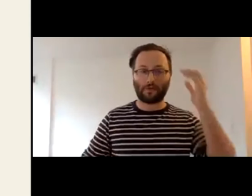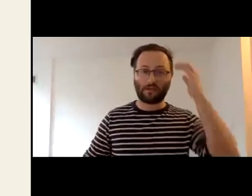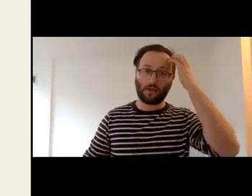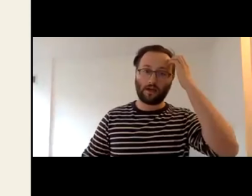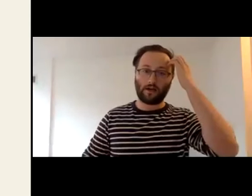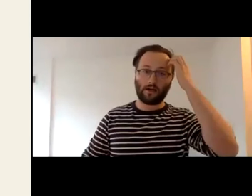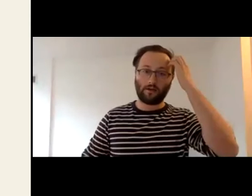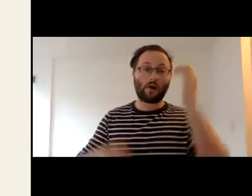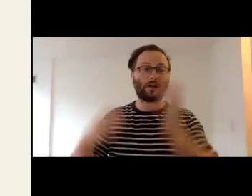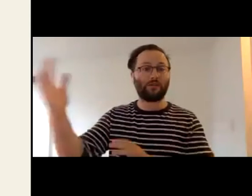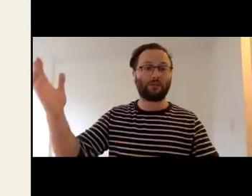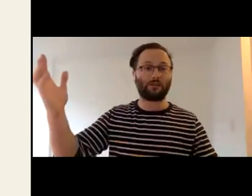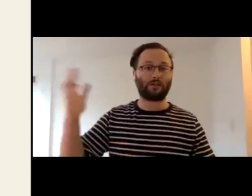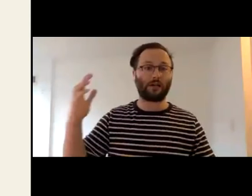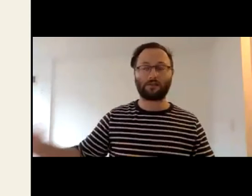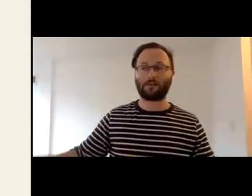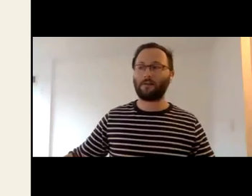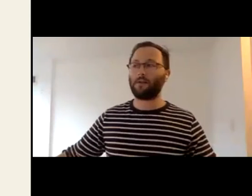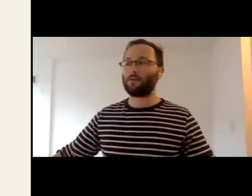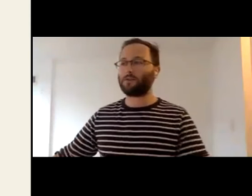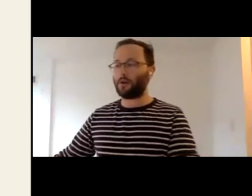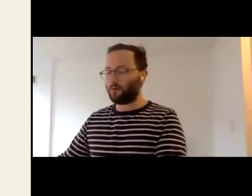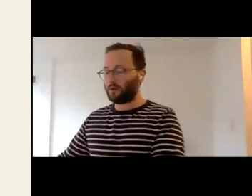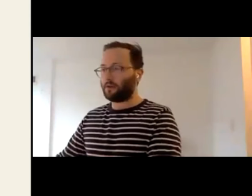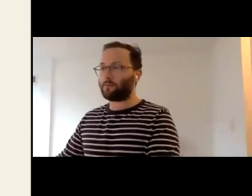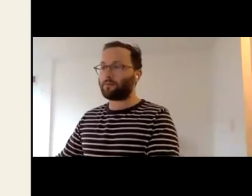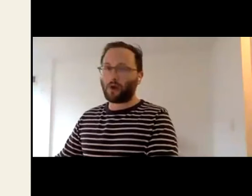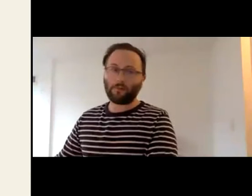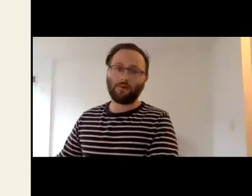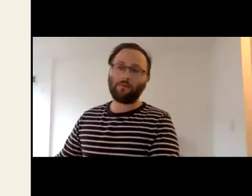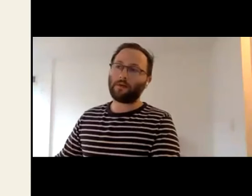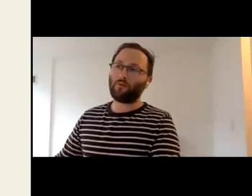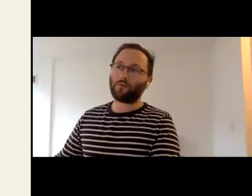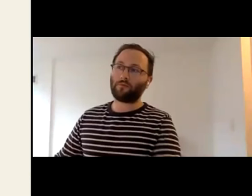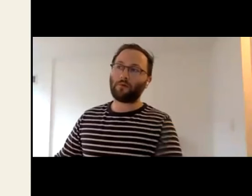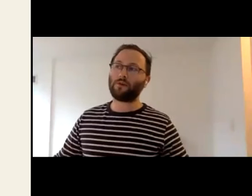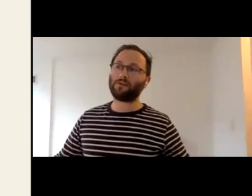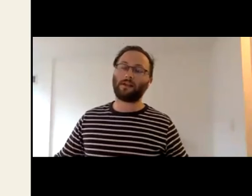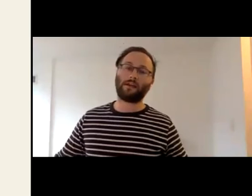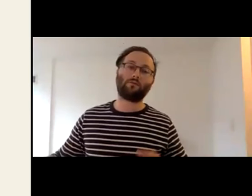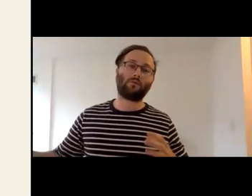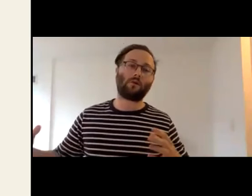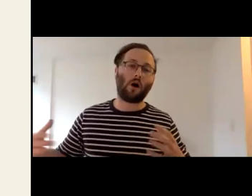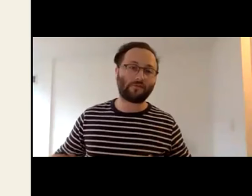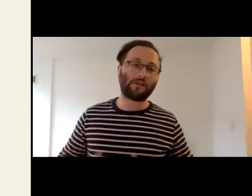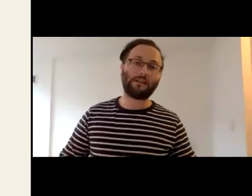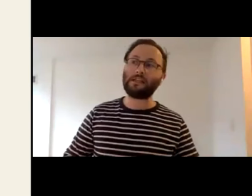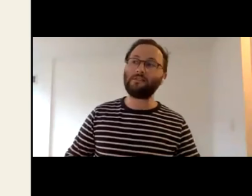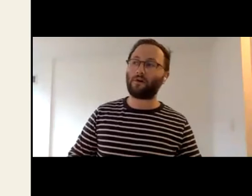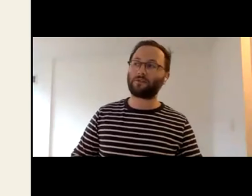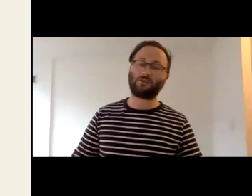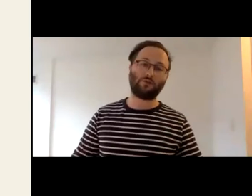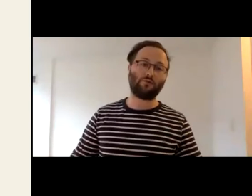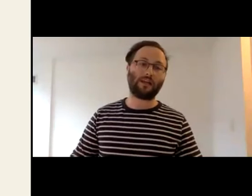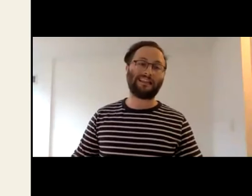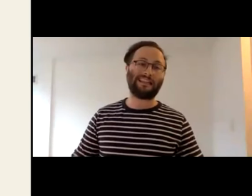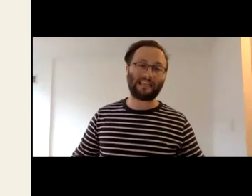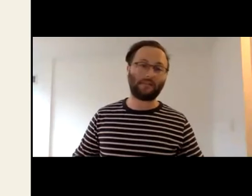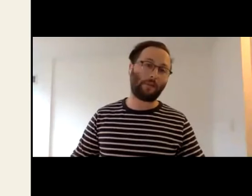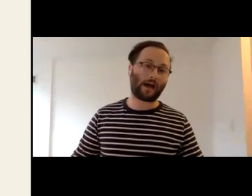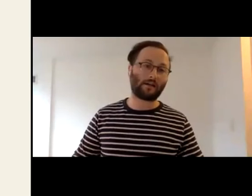would be not achieving success. So the problem with remote is that it often defaults to